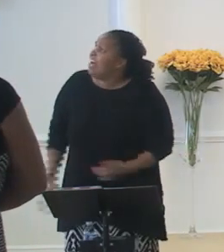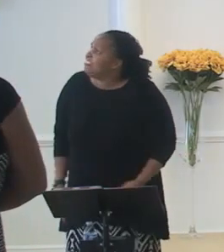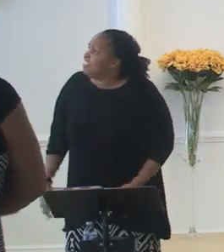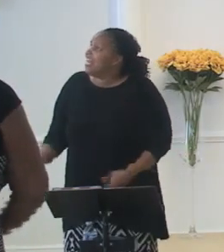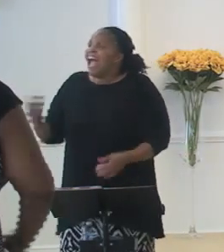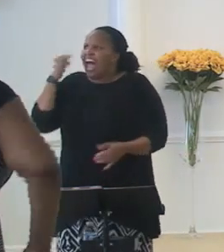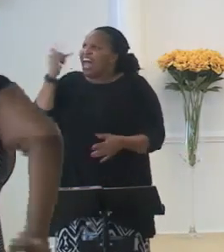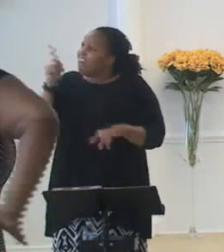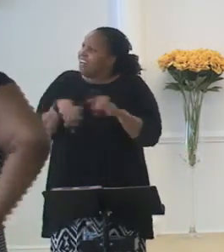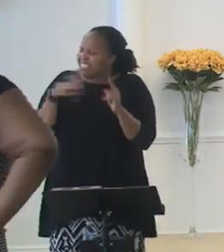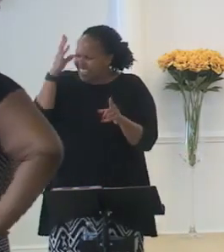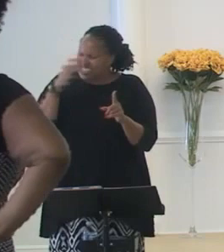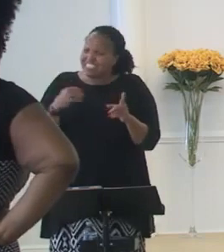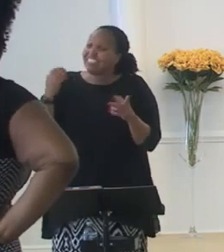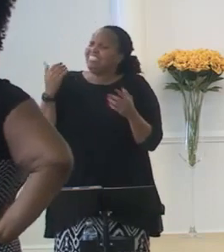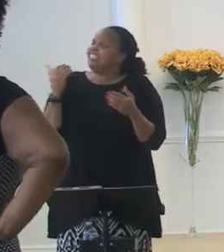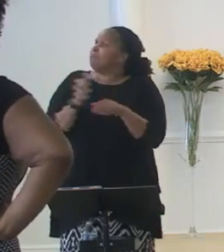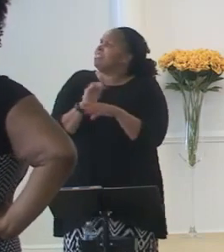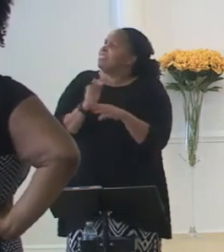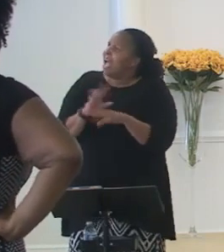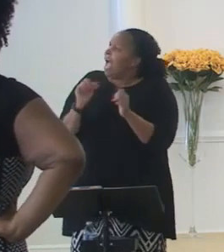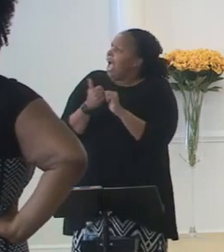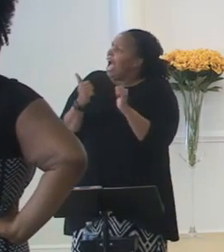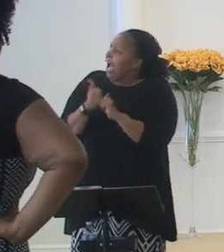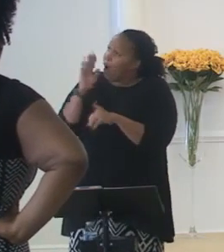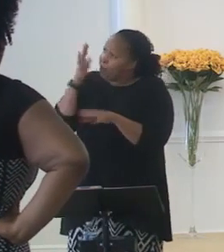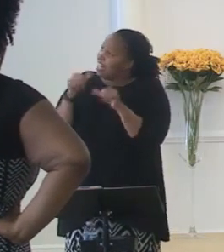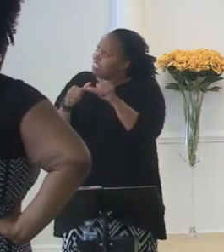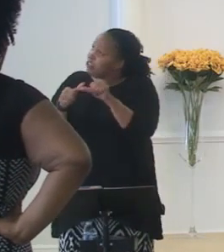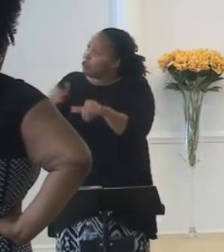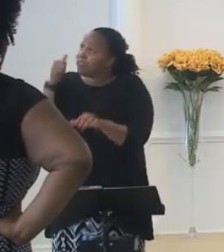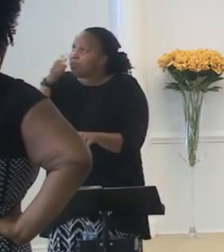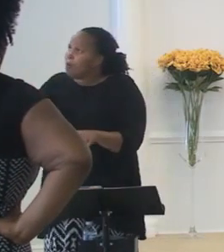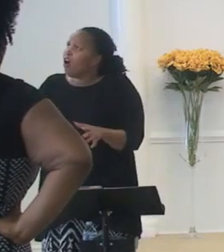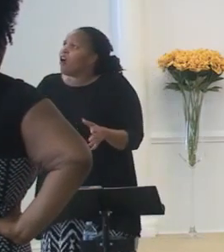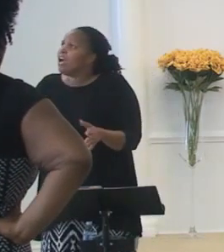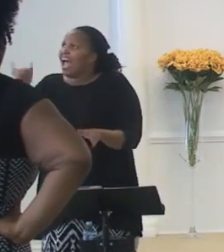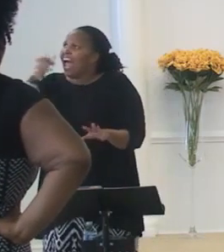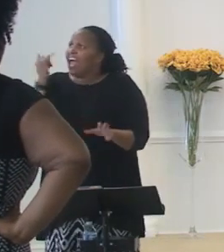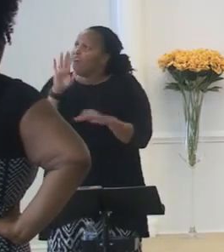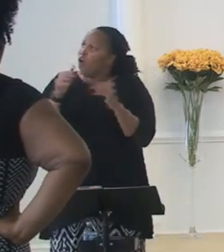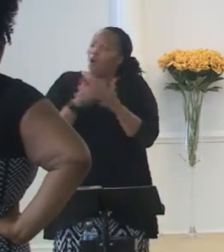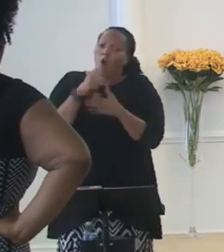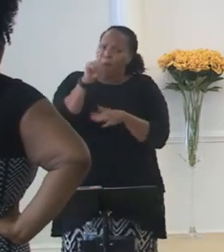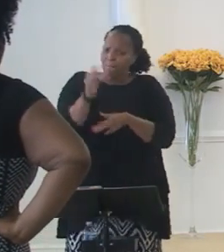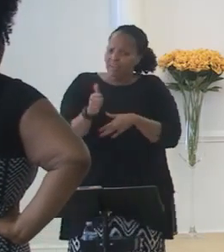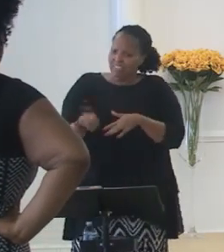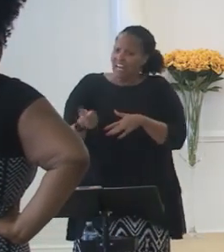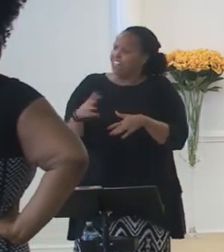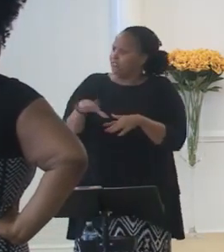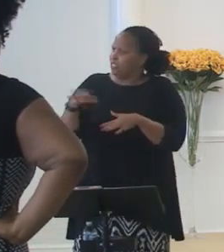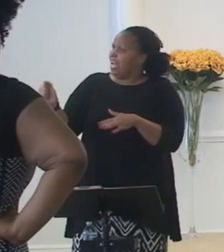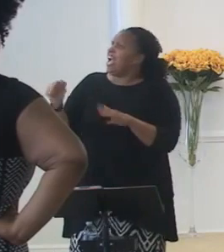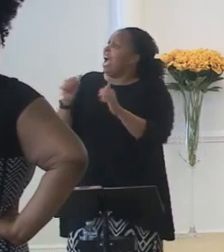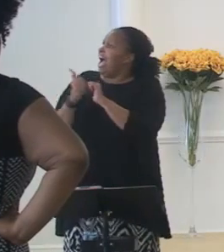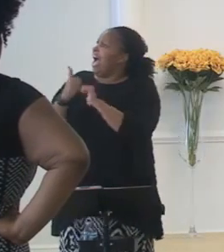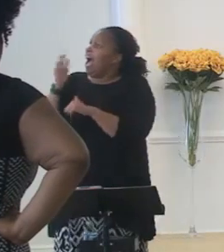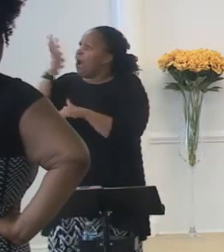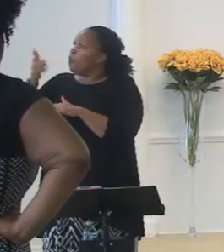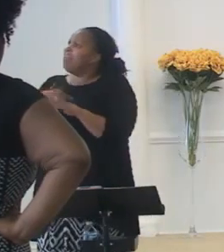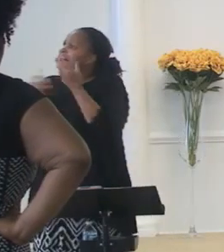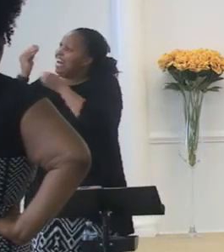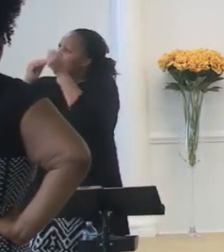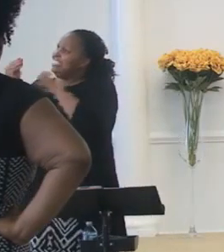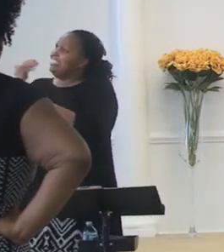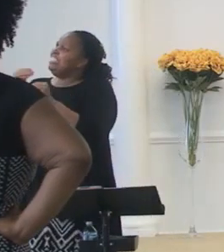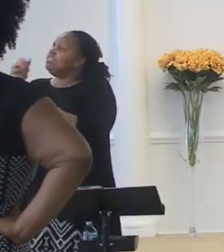sleep, I'm going to make it tomorrow. If you pull all my tithe and offering, how am I going to eat the next